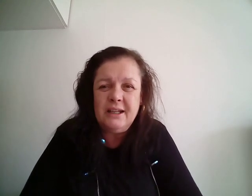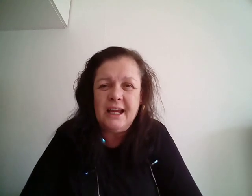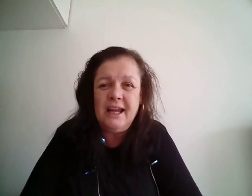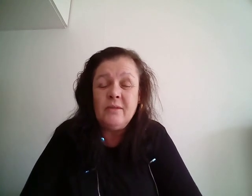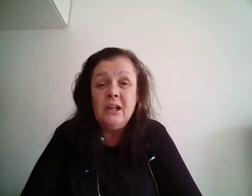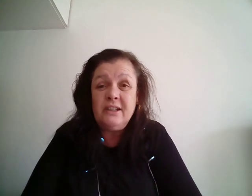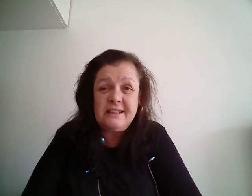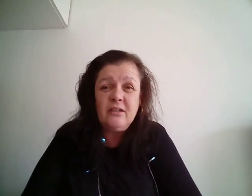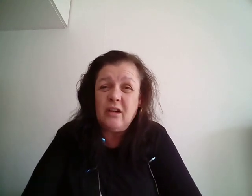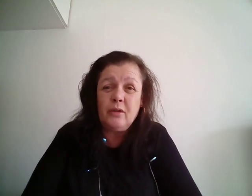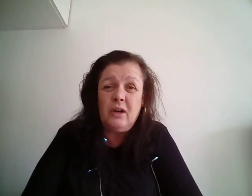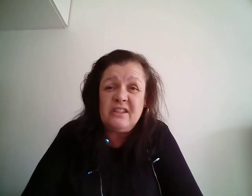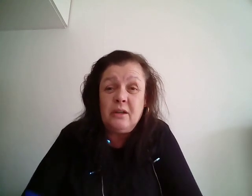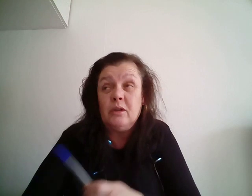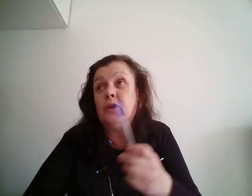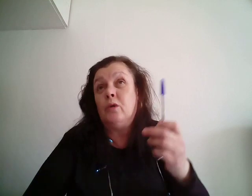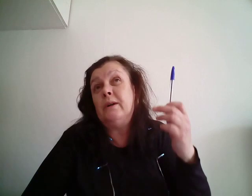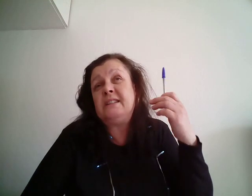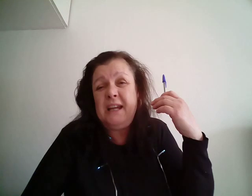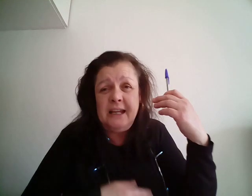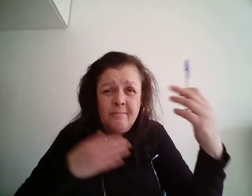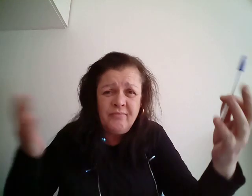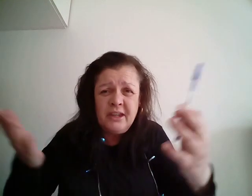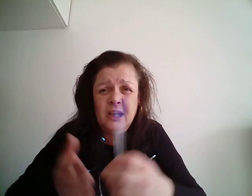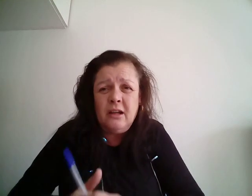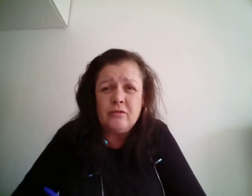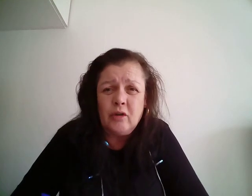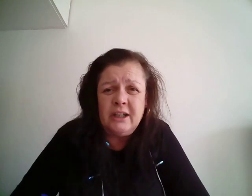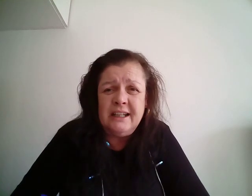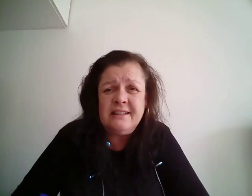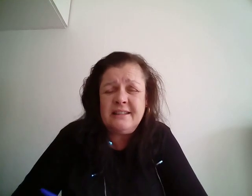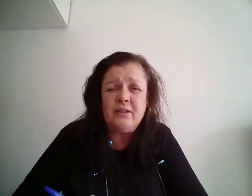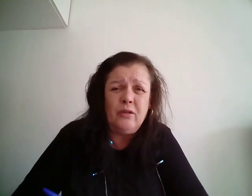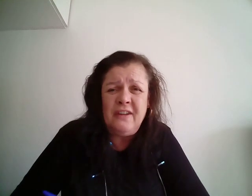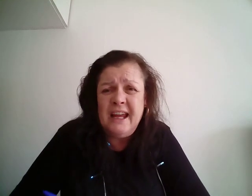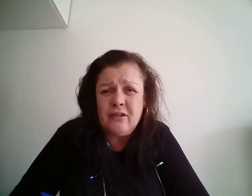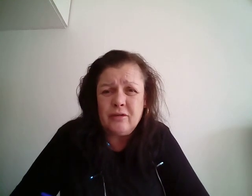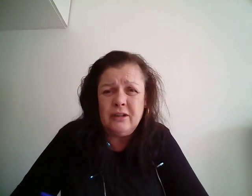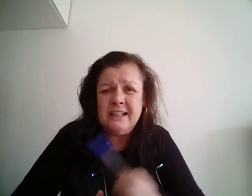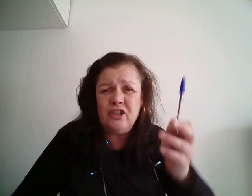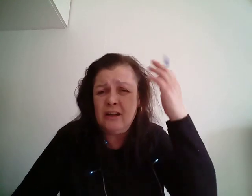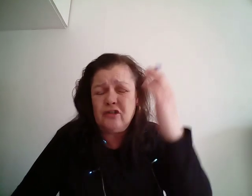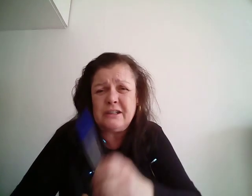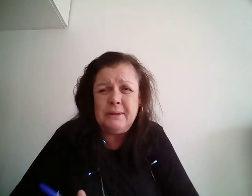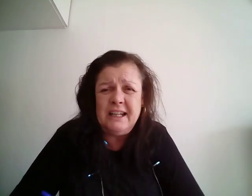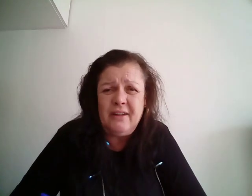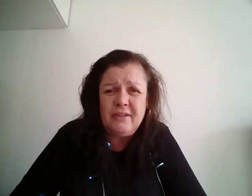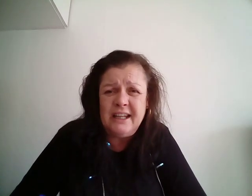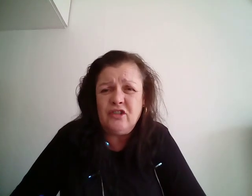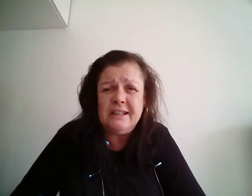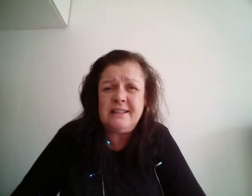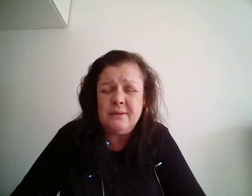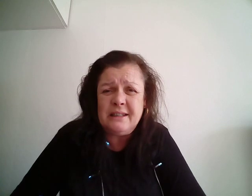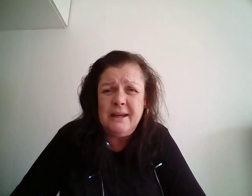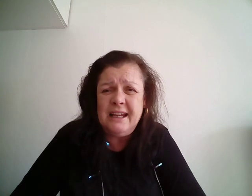okay? You still got the ones who will always be royalists or fake royalists, you know, they just believe everything. Do you see what I mean,